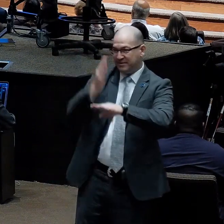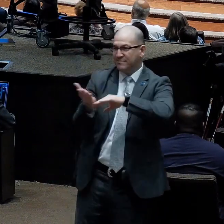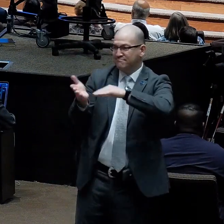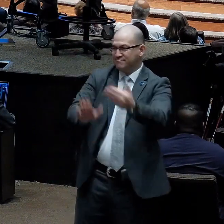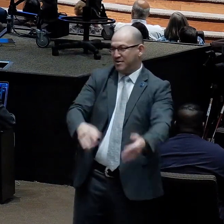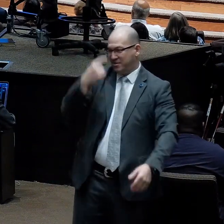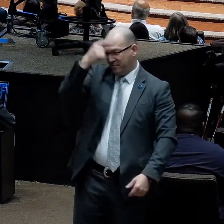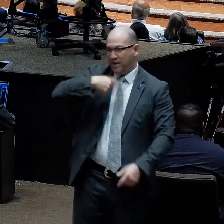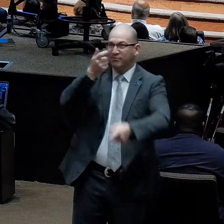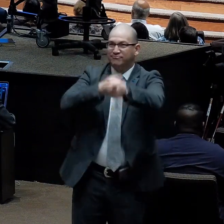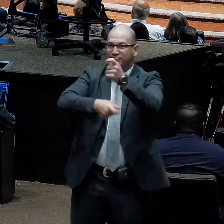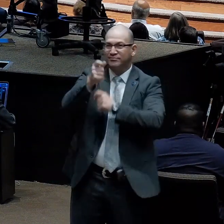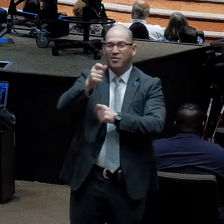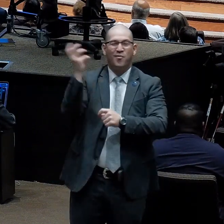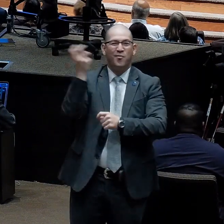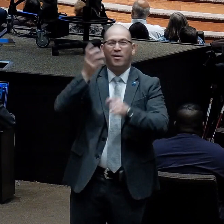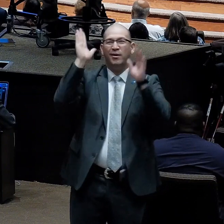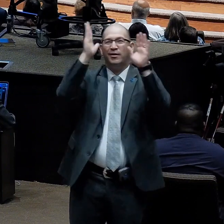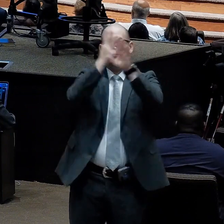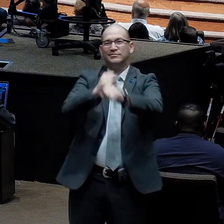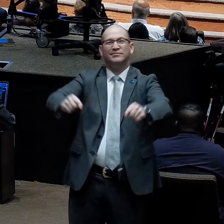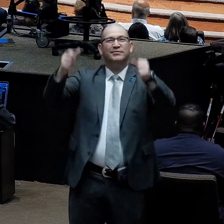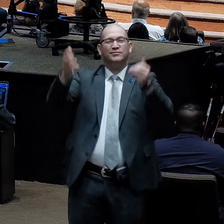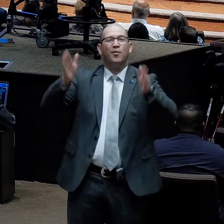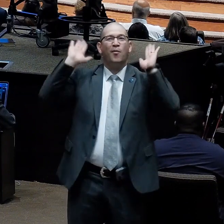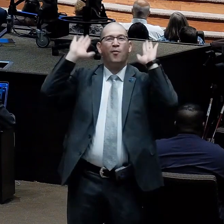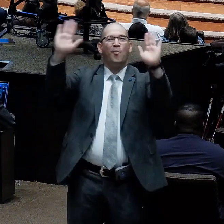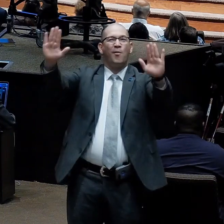Oh, what a Savior. What a Savior.